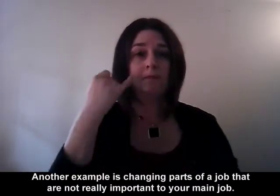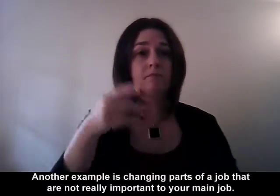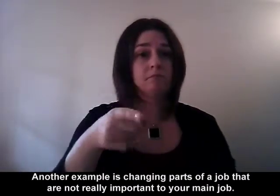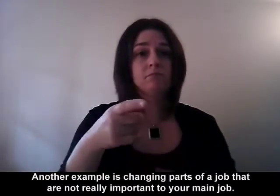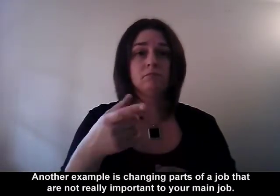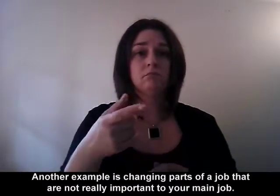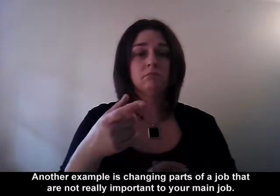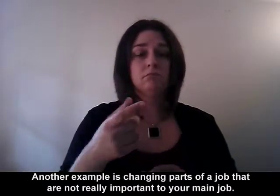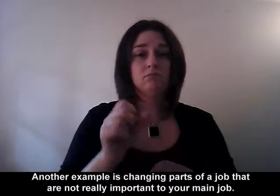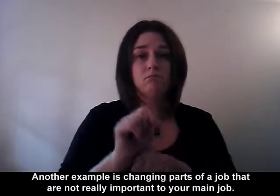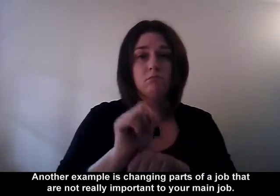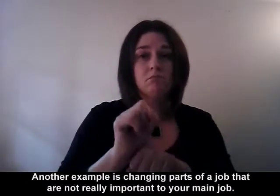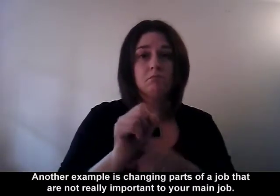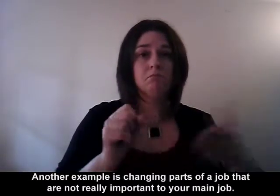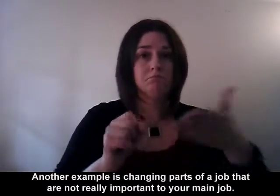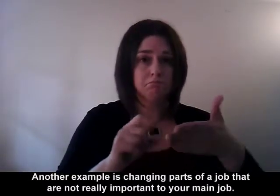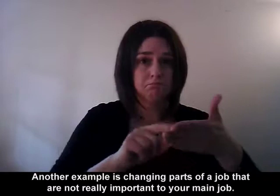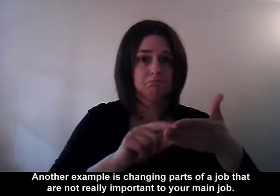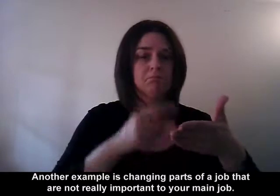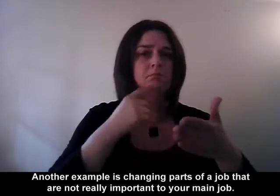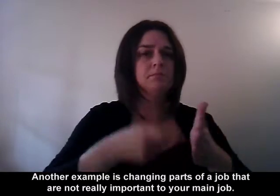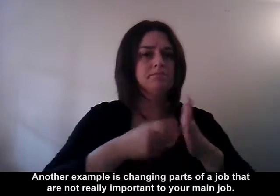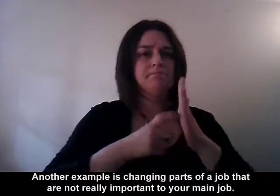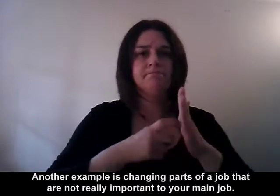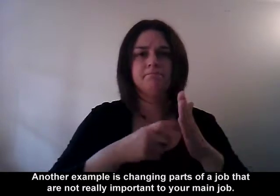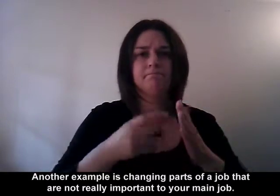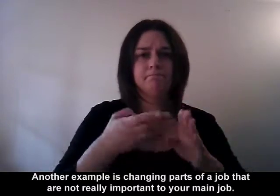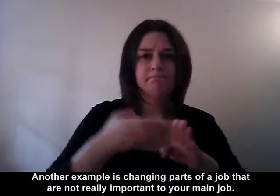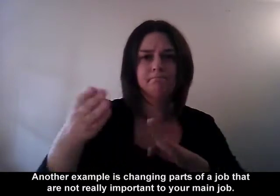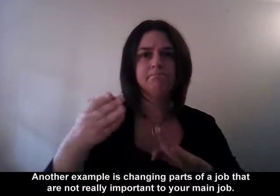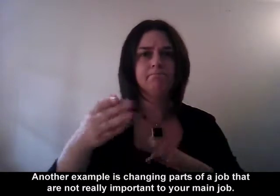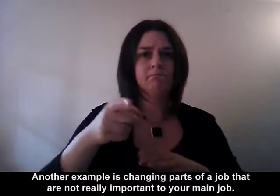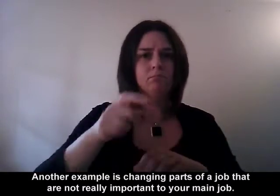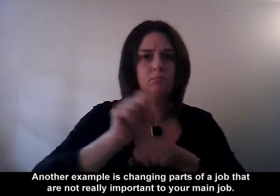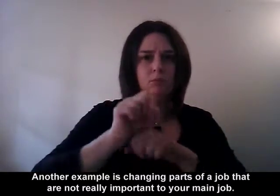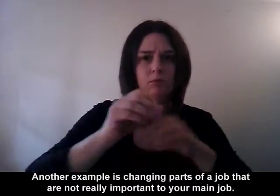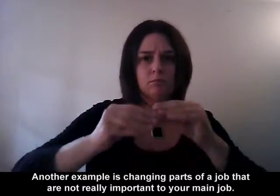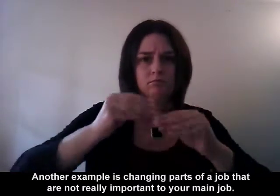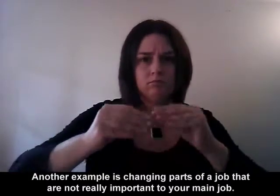Another example is changing parts of a job that are not really important to your main job.